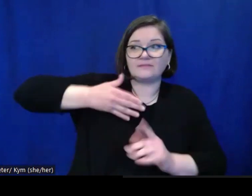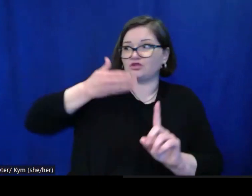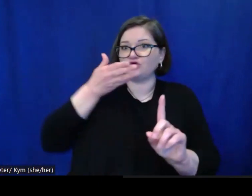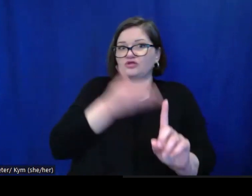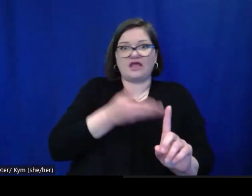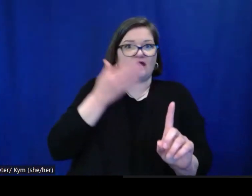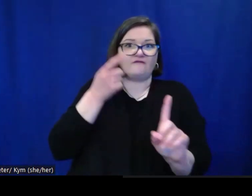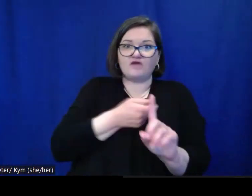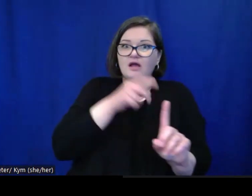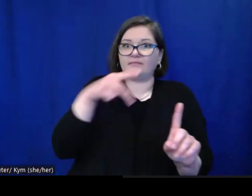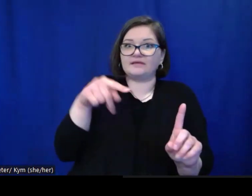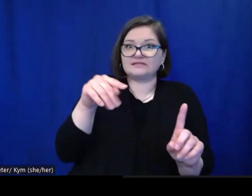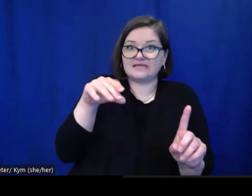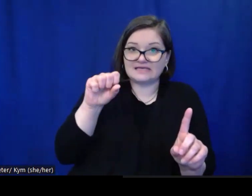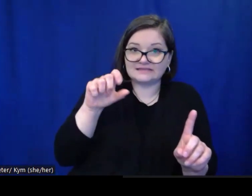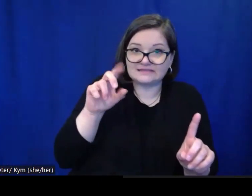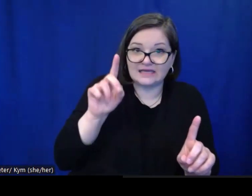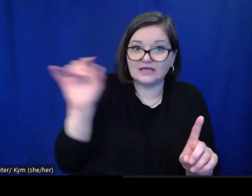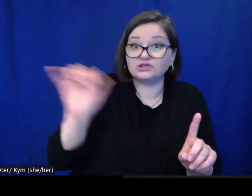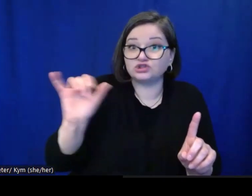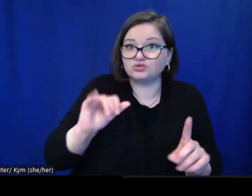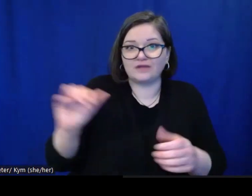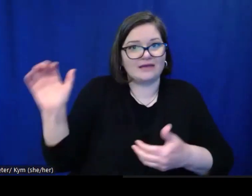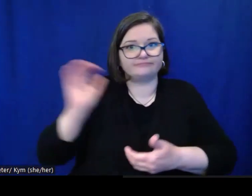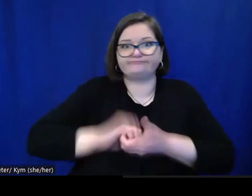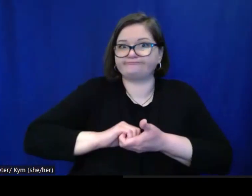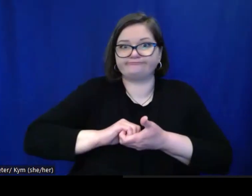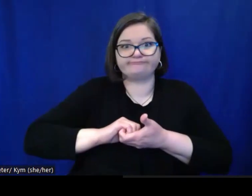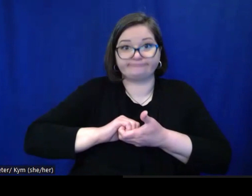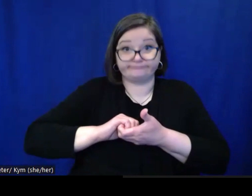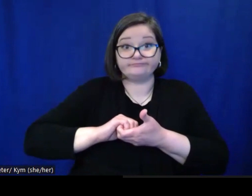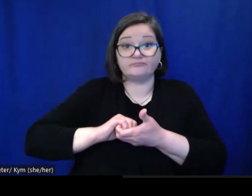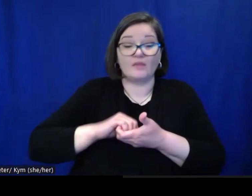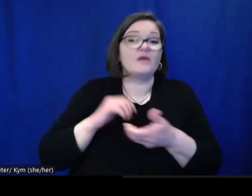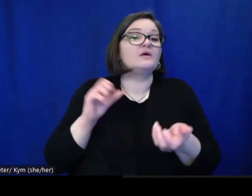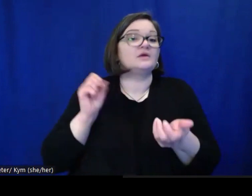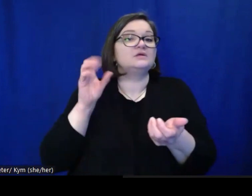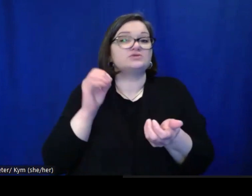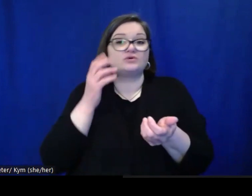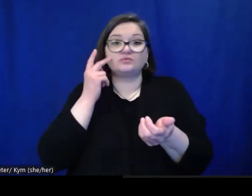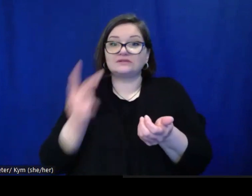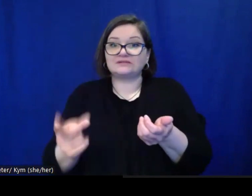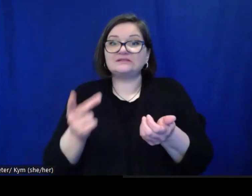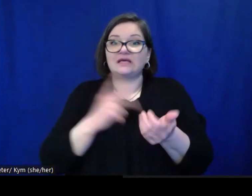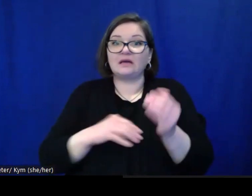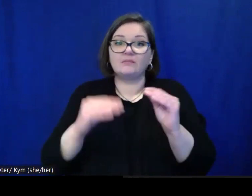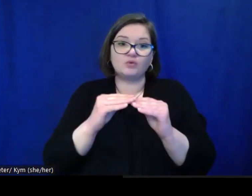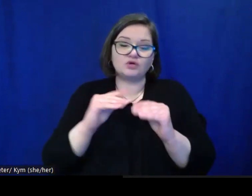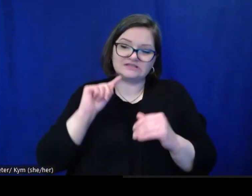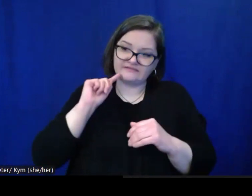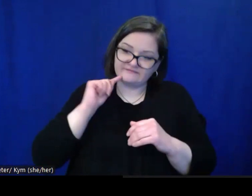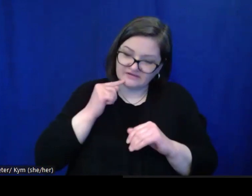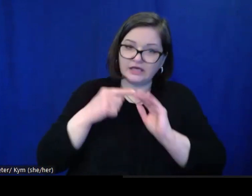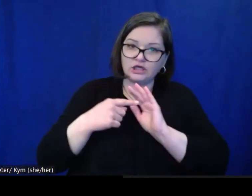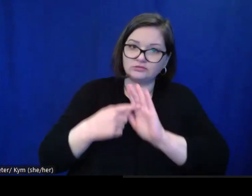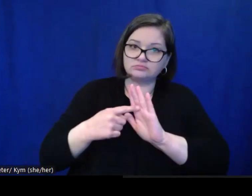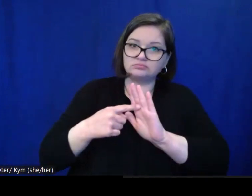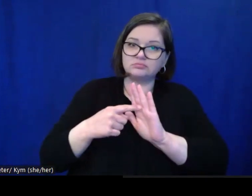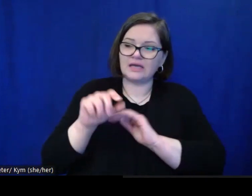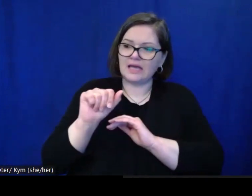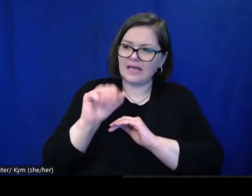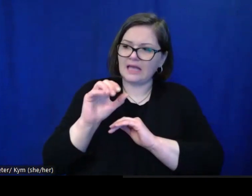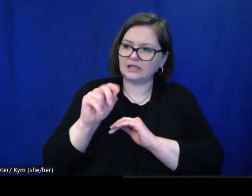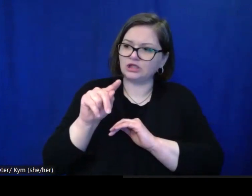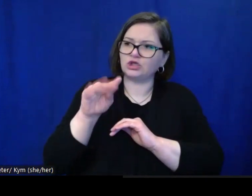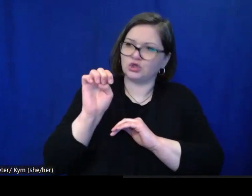hand. And you're gonna see a more severe presentation, a more acute